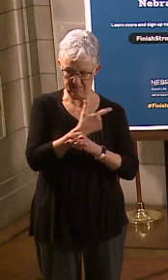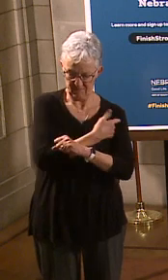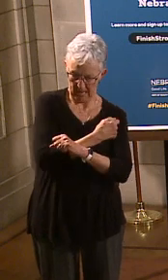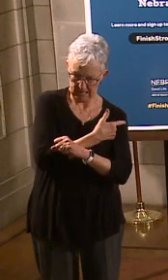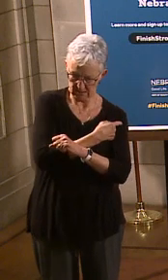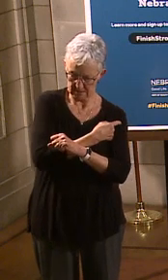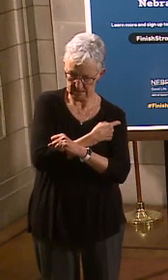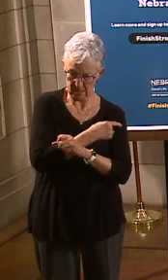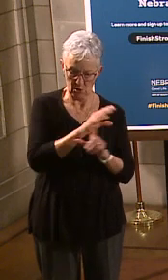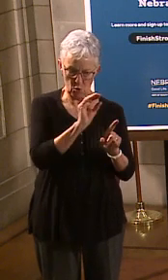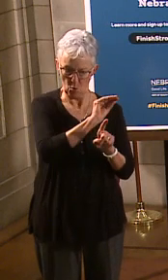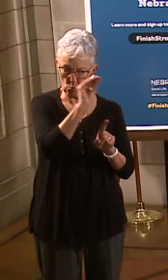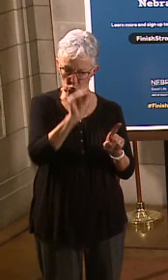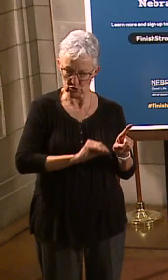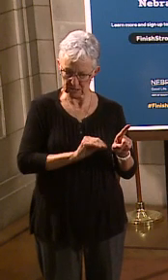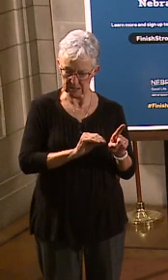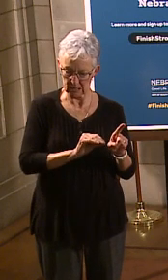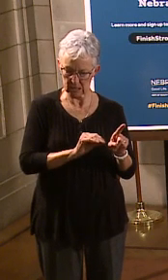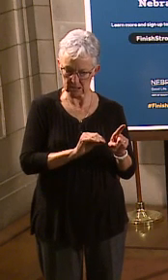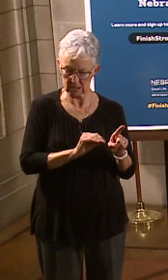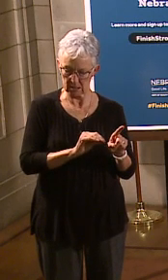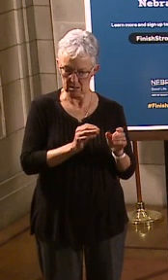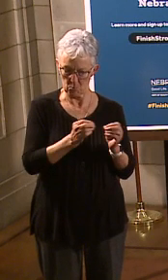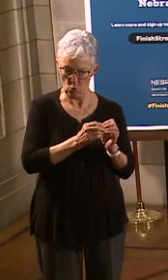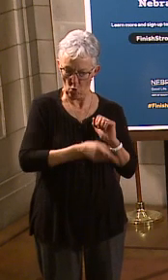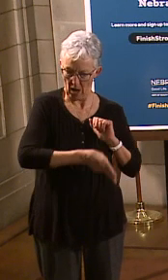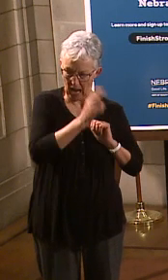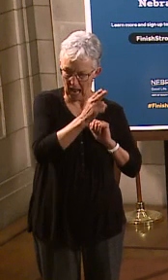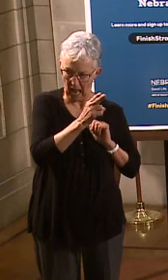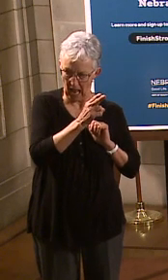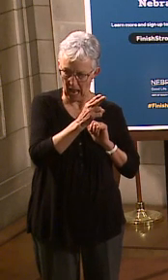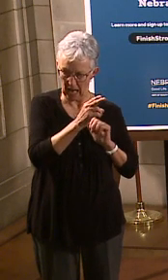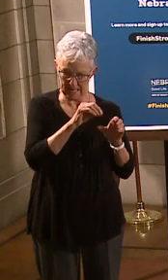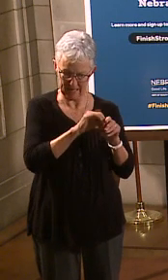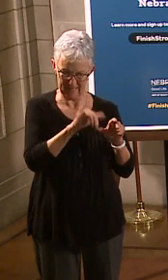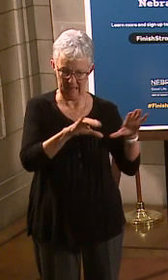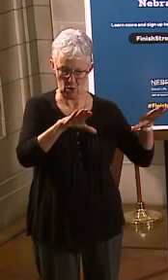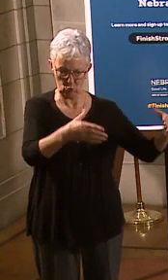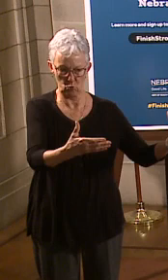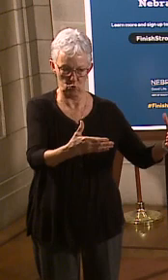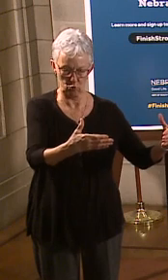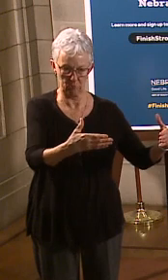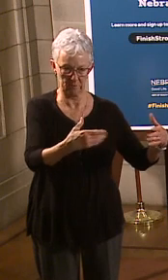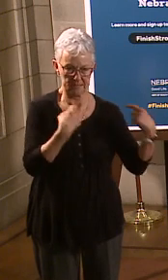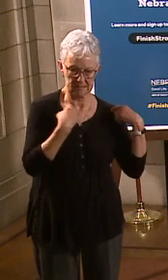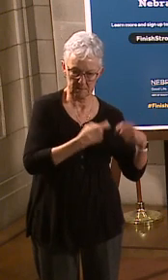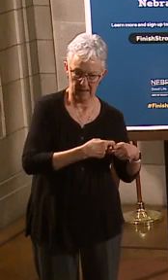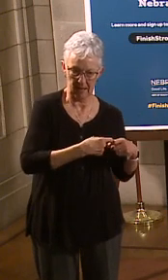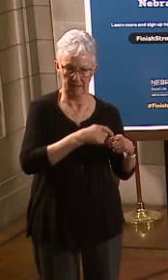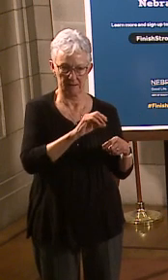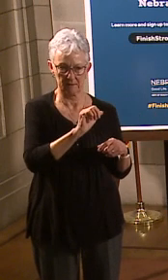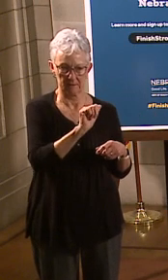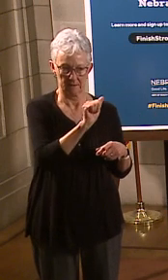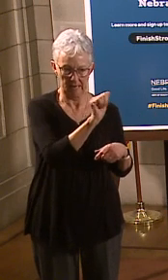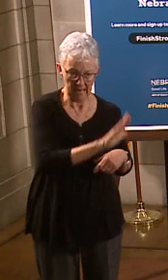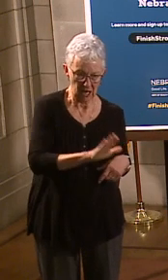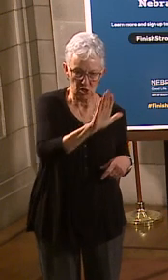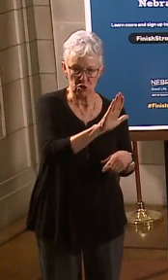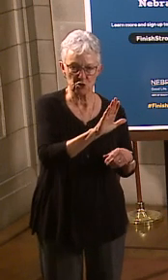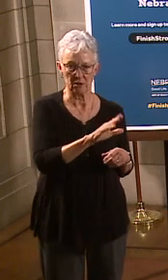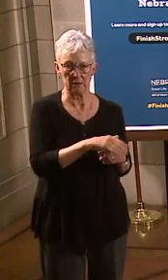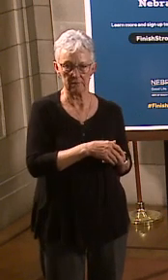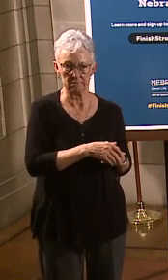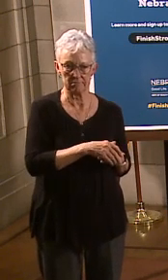in the panhandle? So the question is, do we have a sense of vaccine hesitancy among some of our